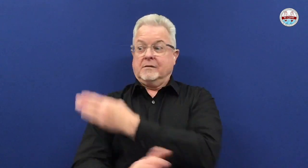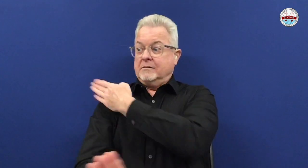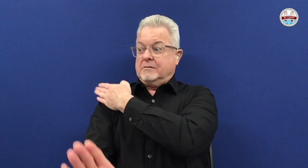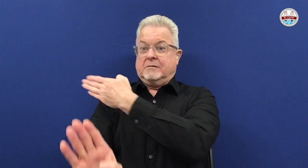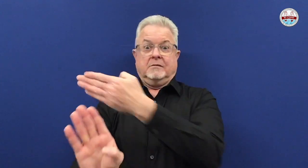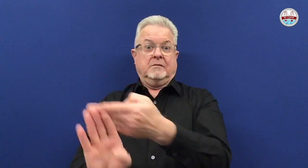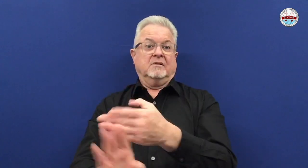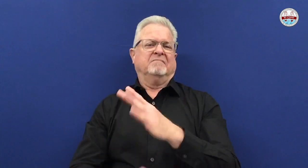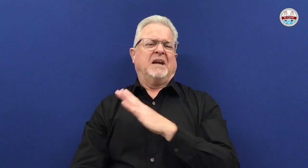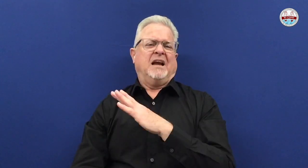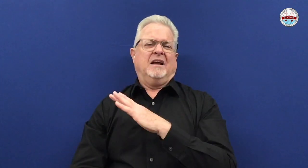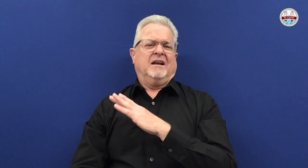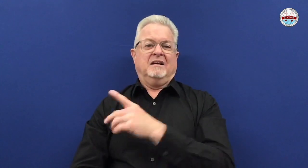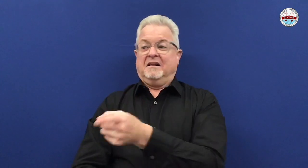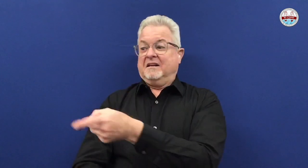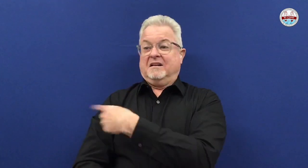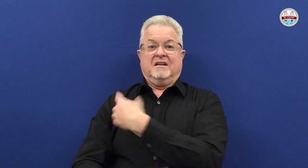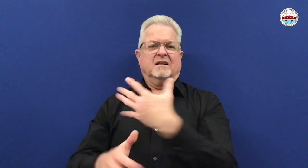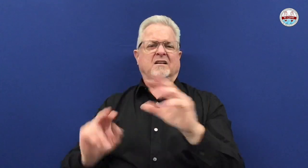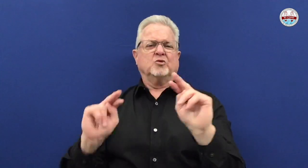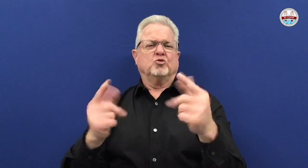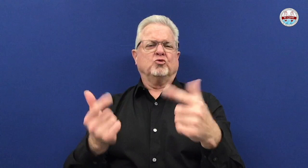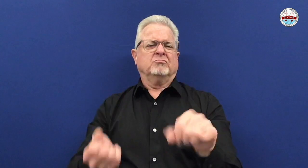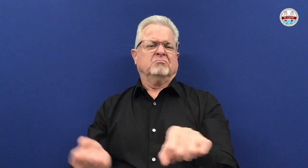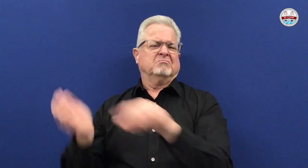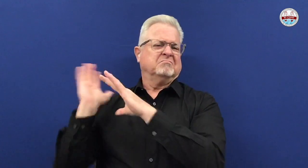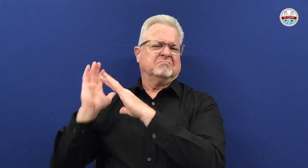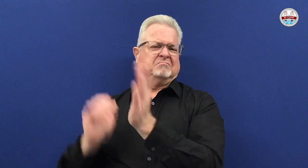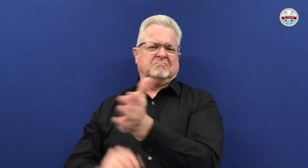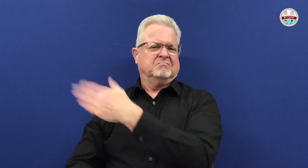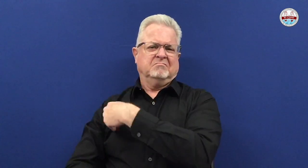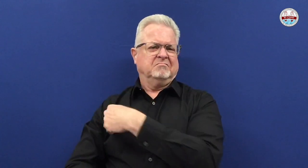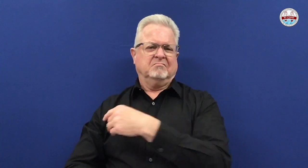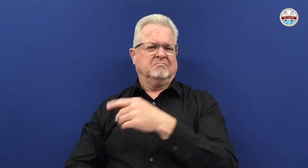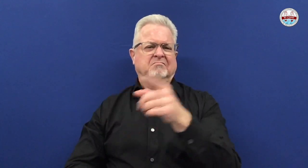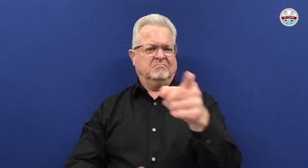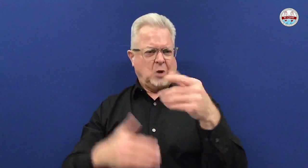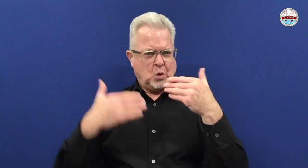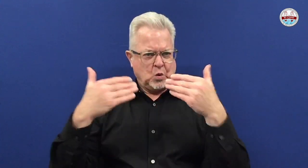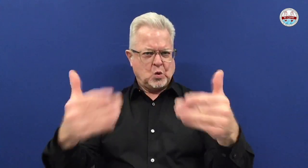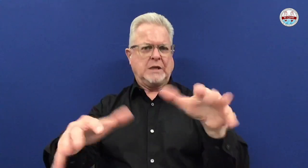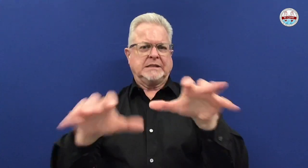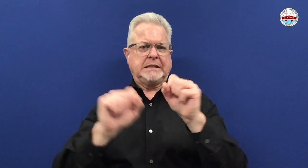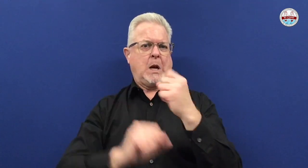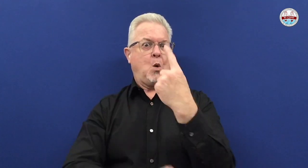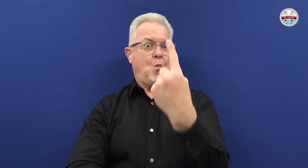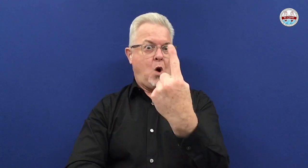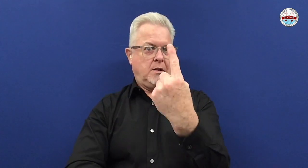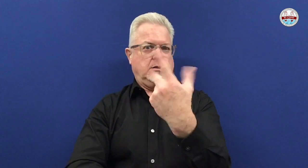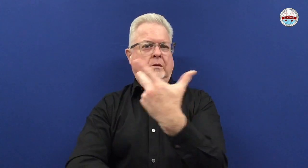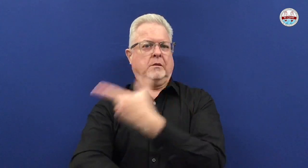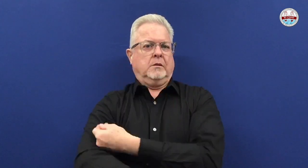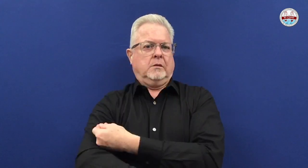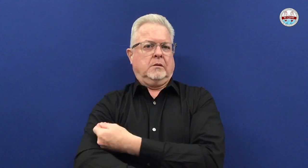If you've never been vaccinated for this, it's okay. Don't worry about the previous vaccines. Go ahead and get this